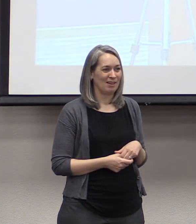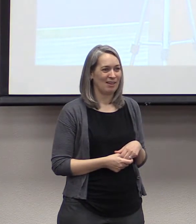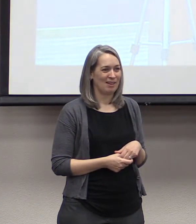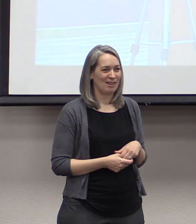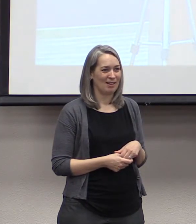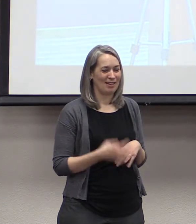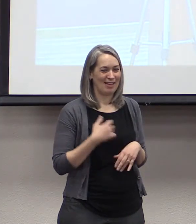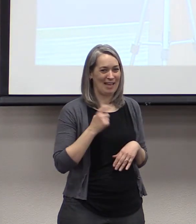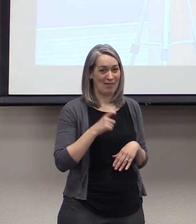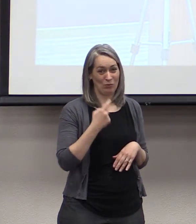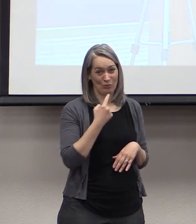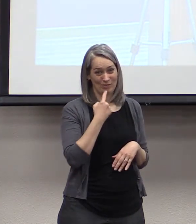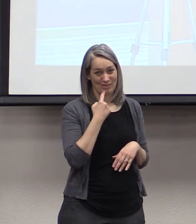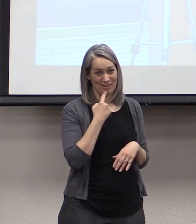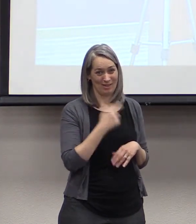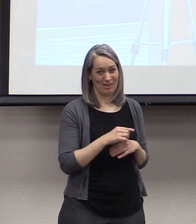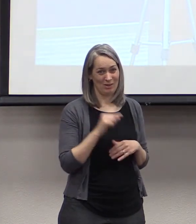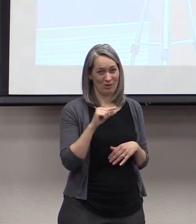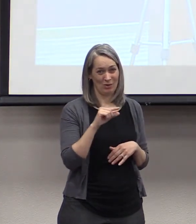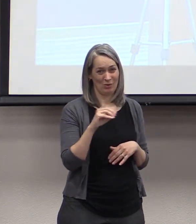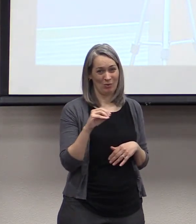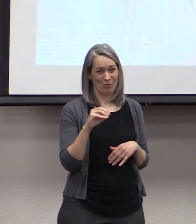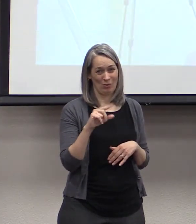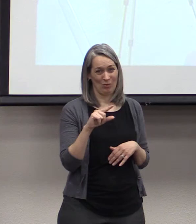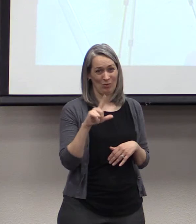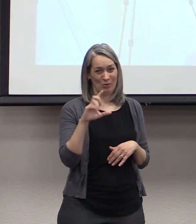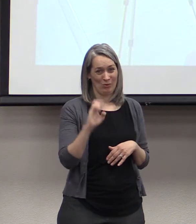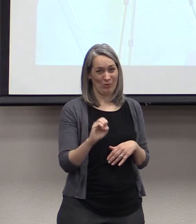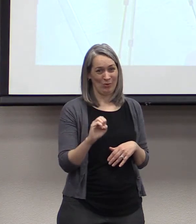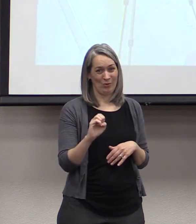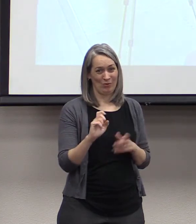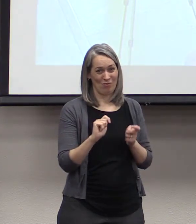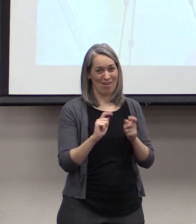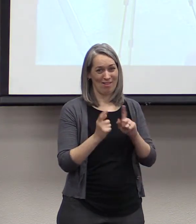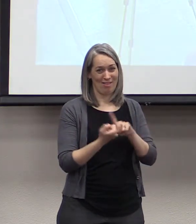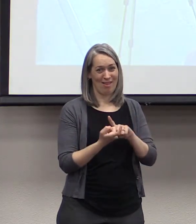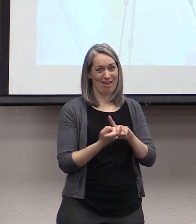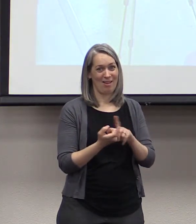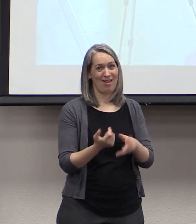I have to say, too, Google Translate was a lifesaver.